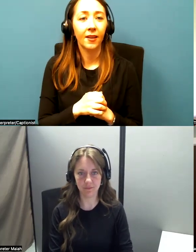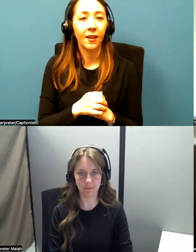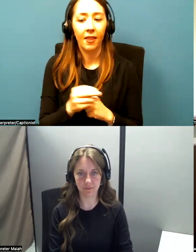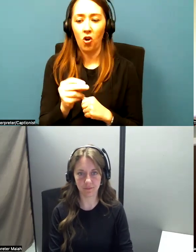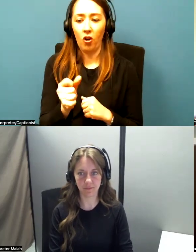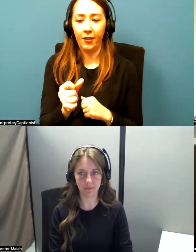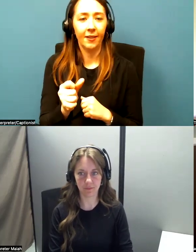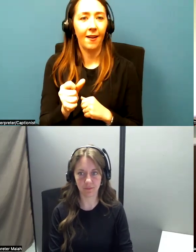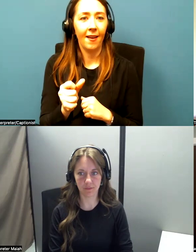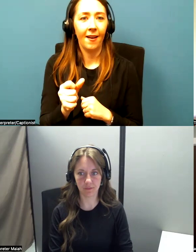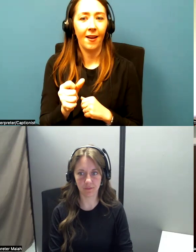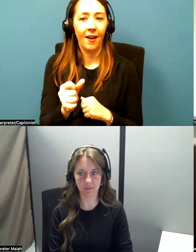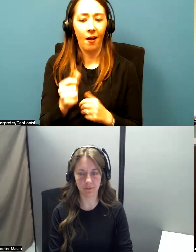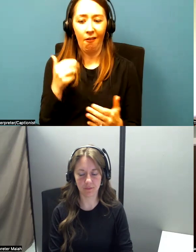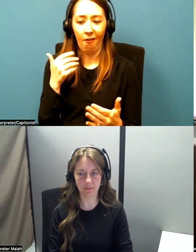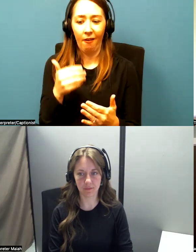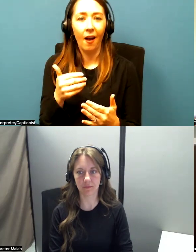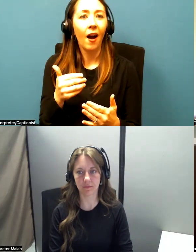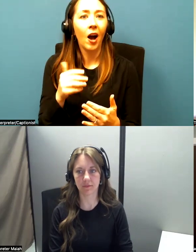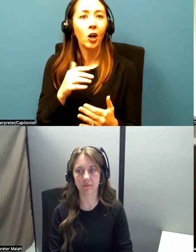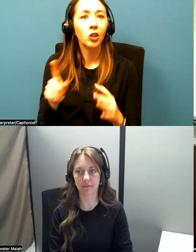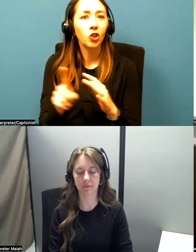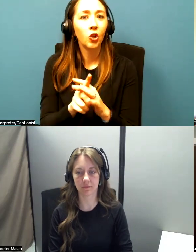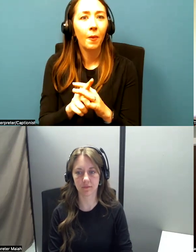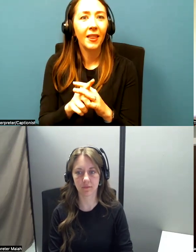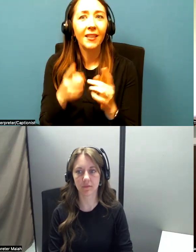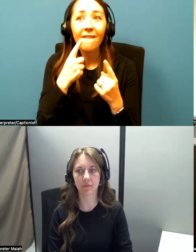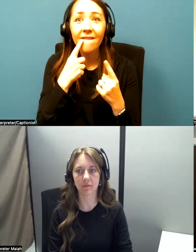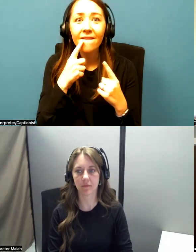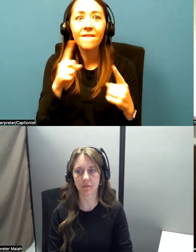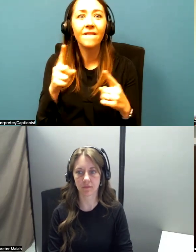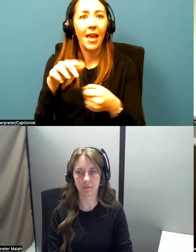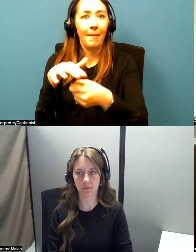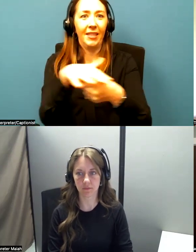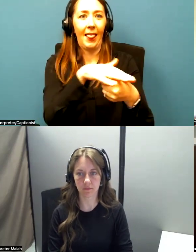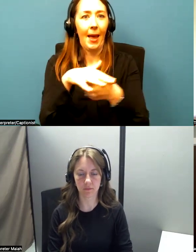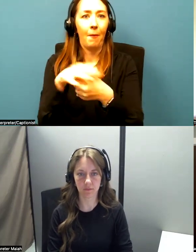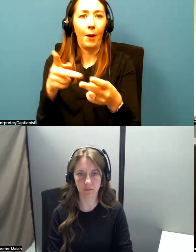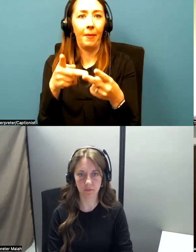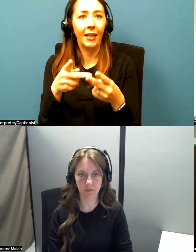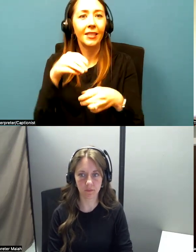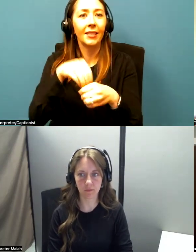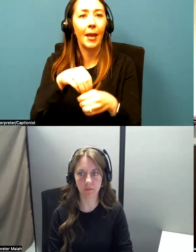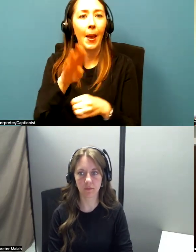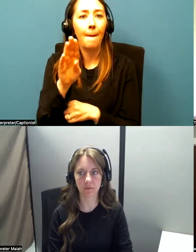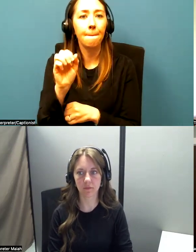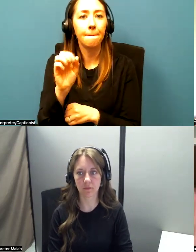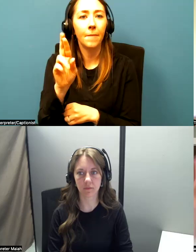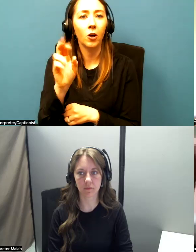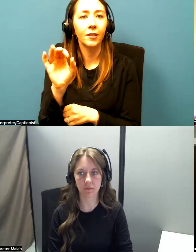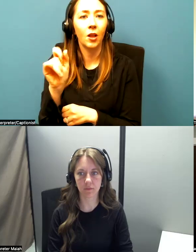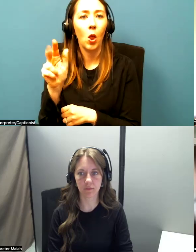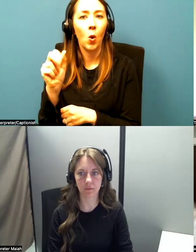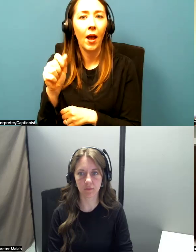we're getting to, be at these famous landmark places in Barcelona. So getting to